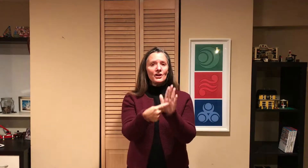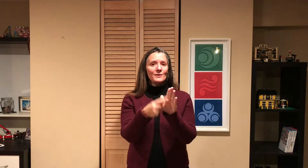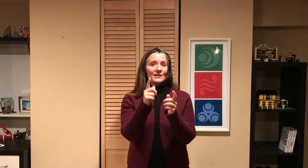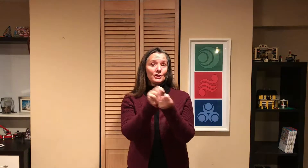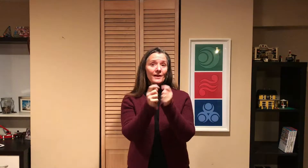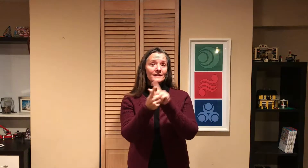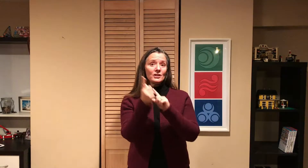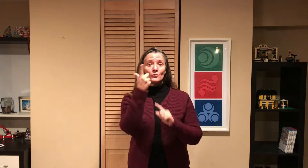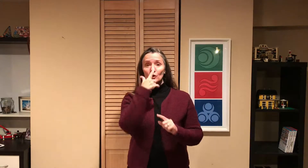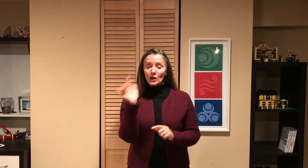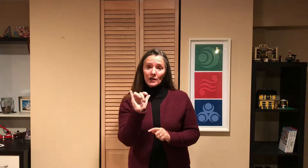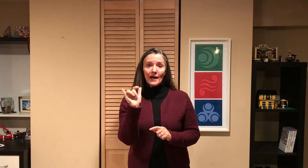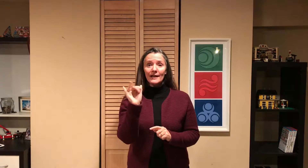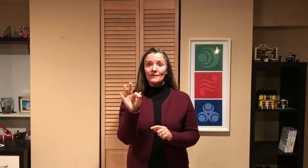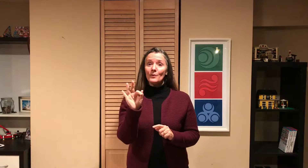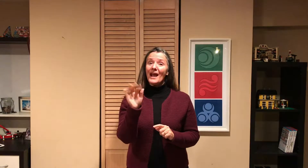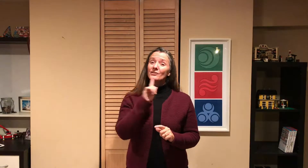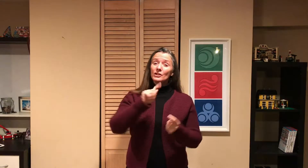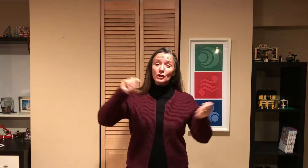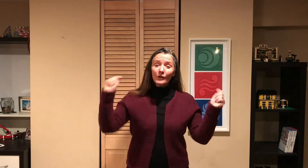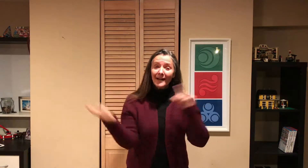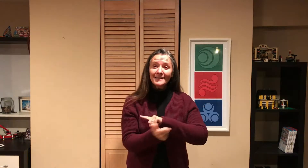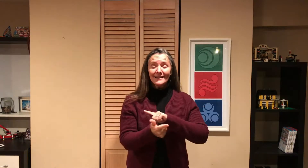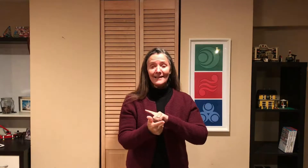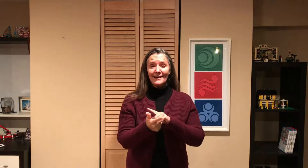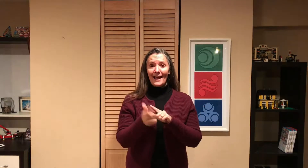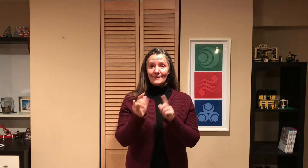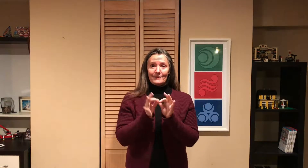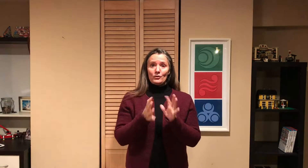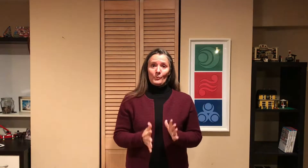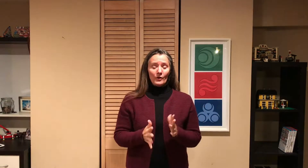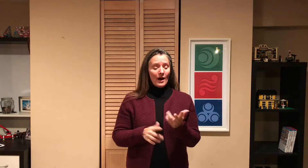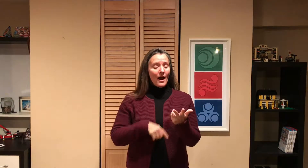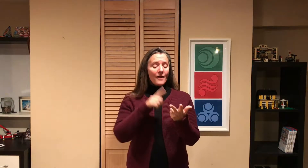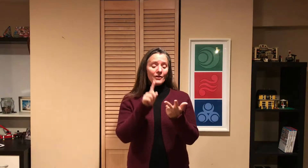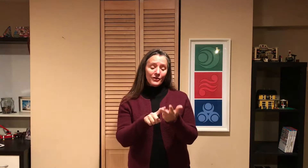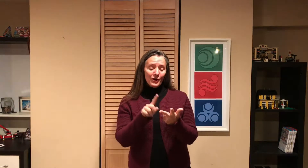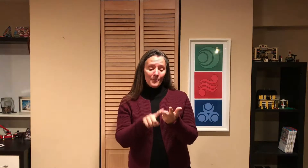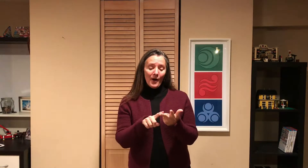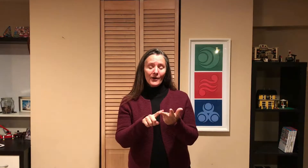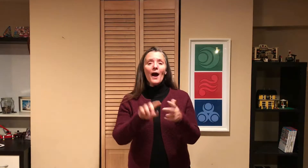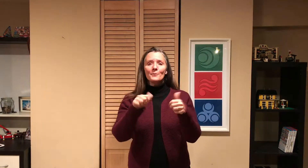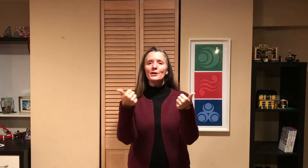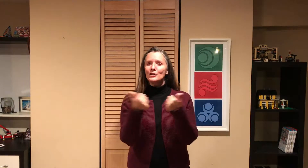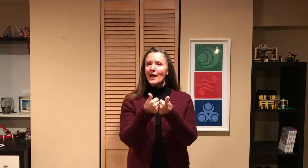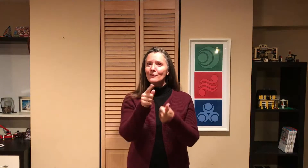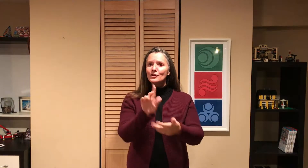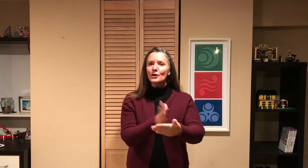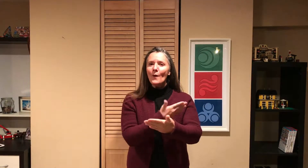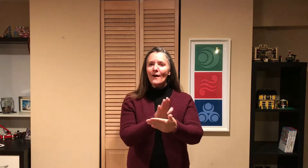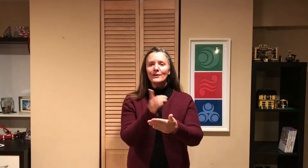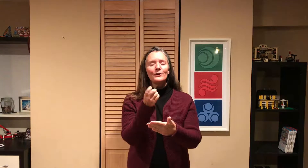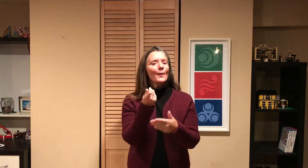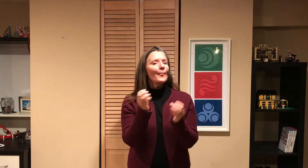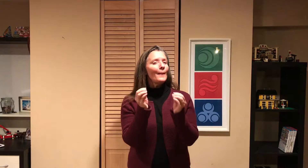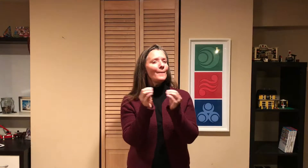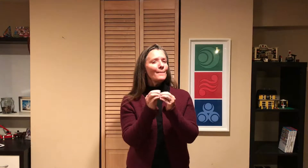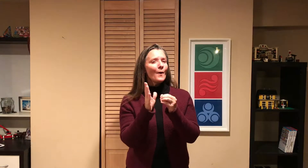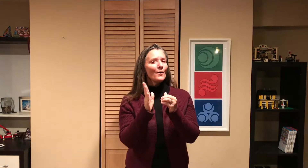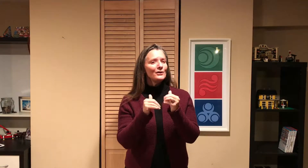you what the translation would look like if I would actually translate it as an interpreter. And the third part, I'm going to challenge your choir to do a little bit more than